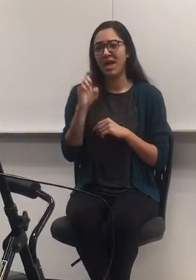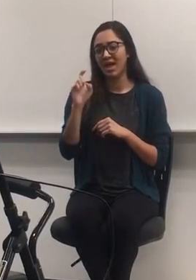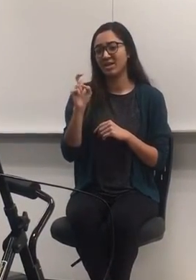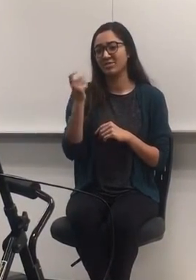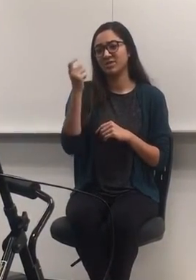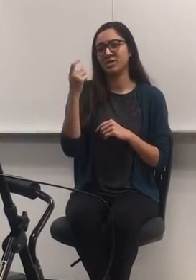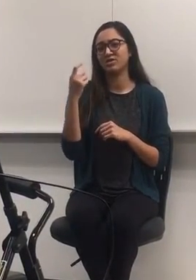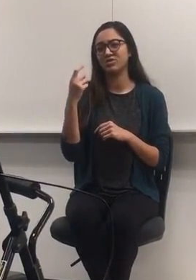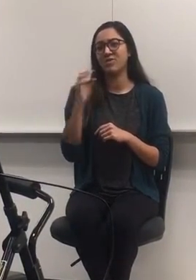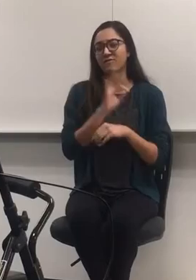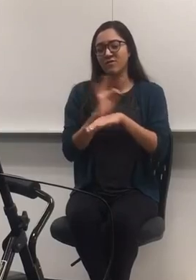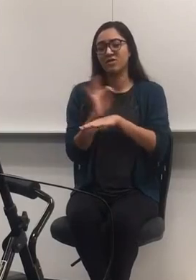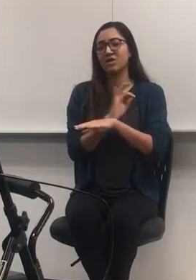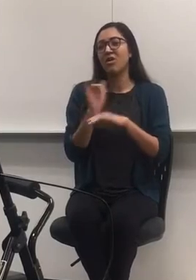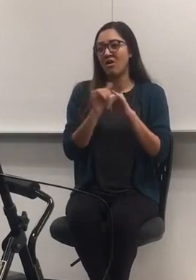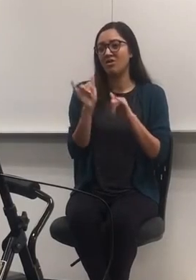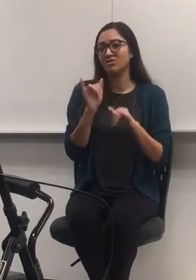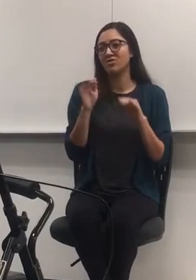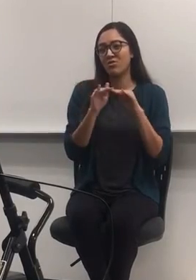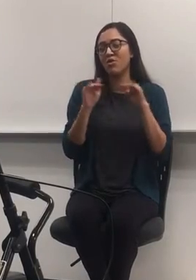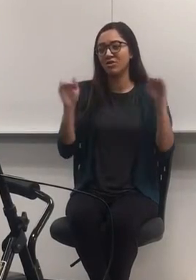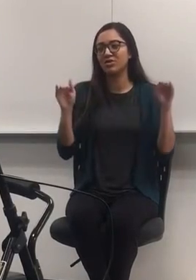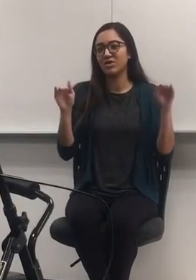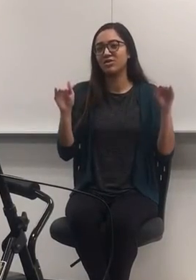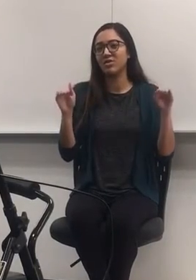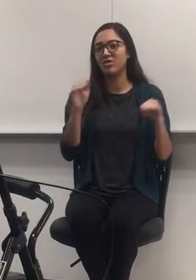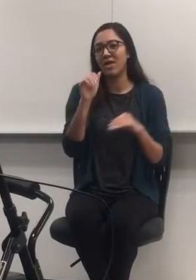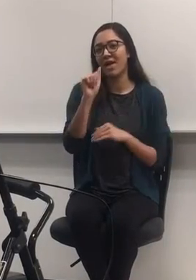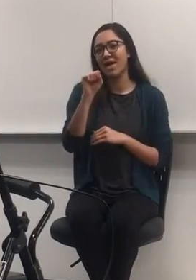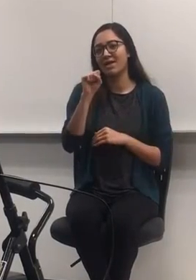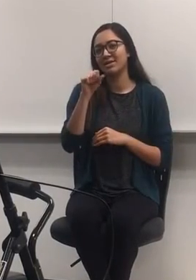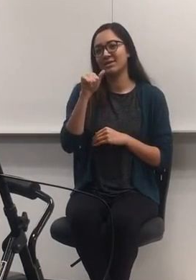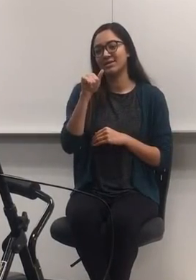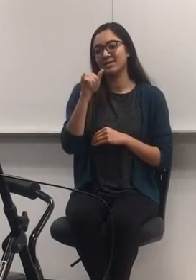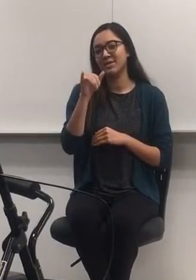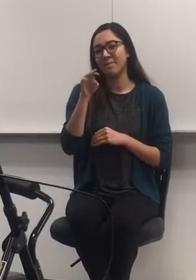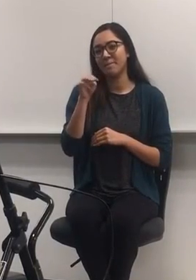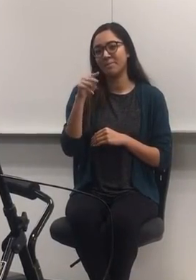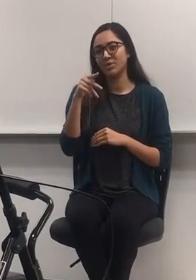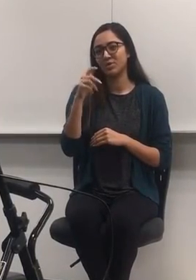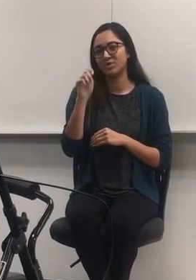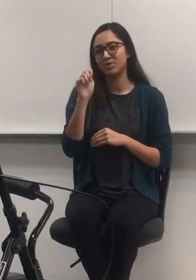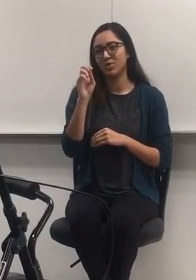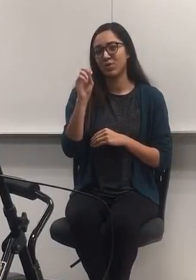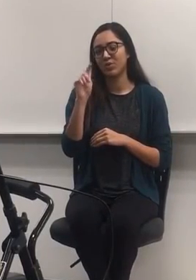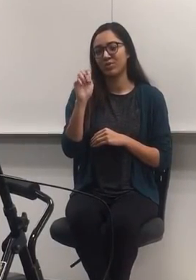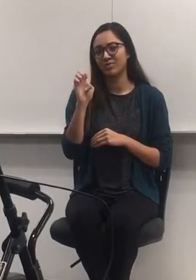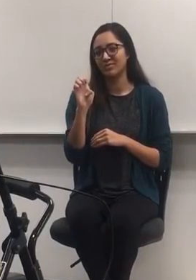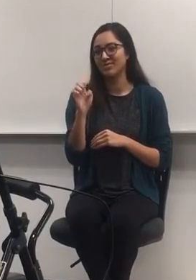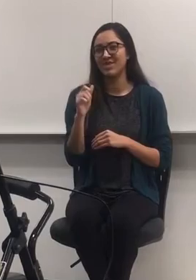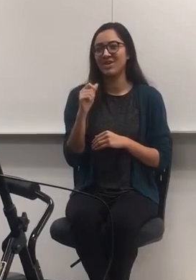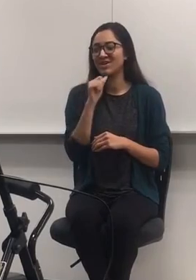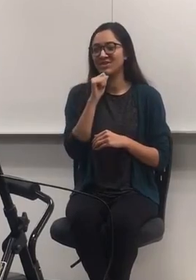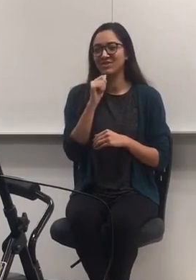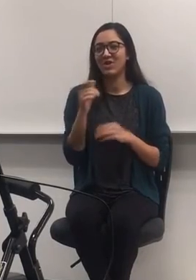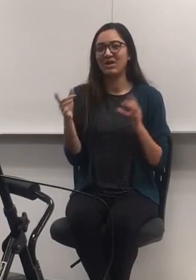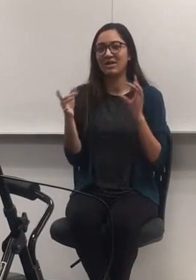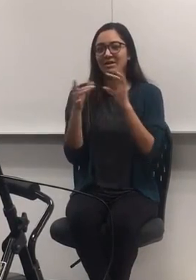horizontal asymptotes. And it's usually the number that's not connected to the exponential part. It's usually the part that hangs